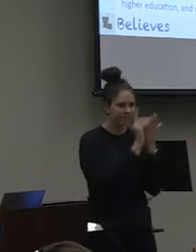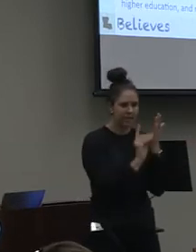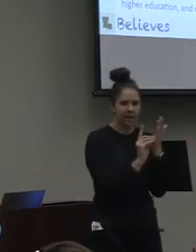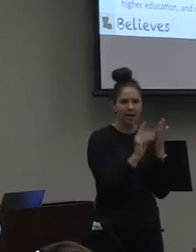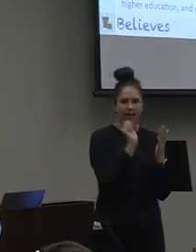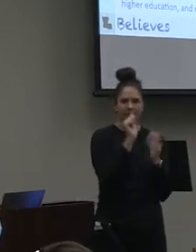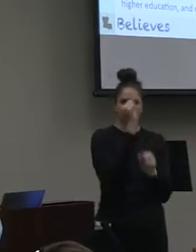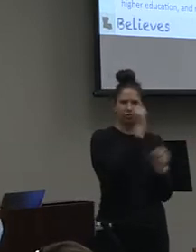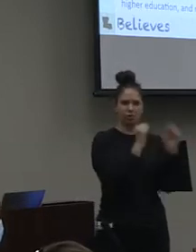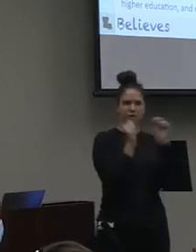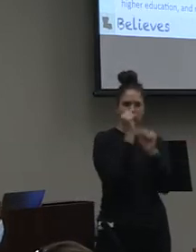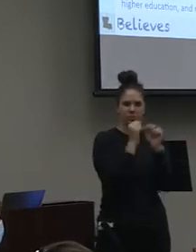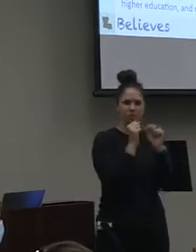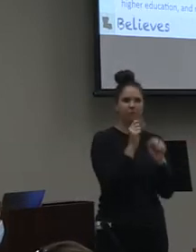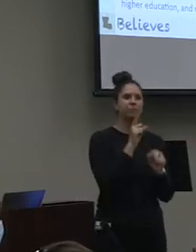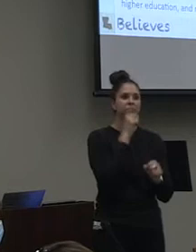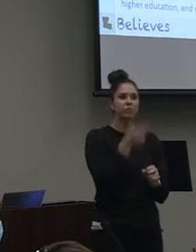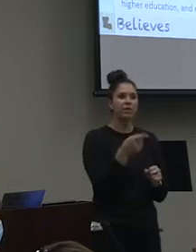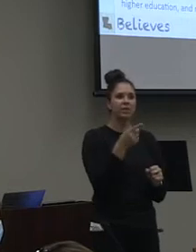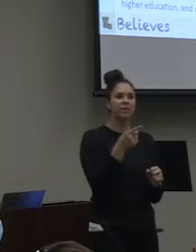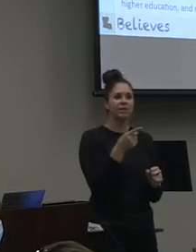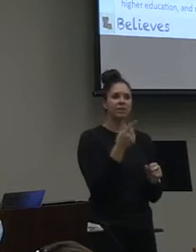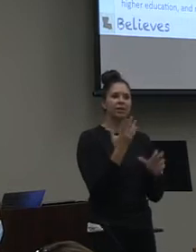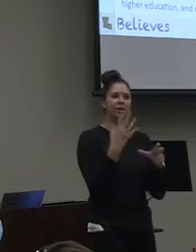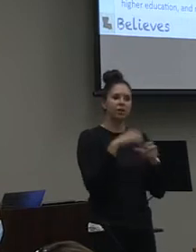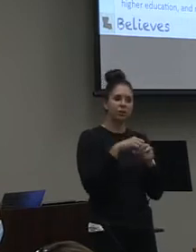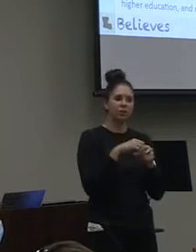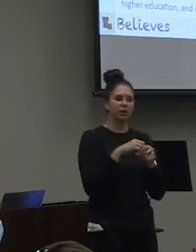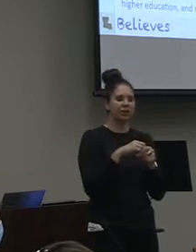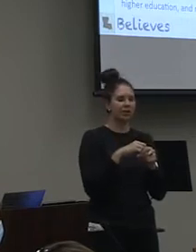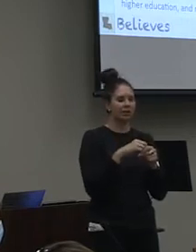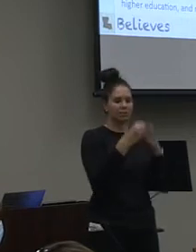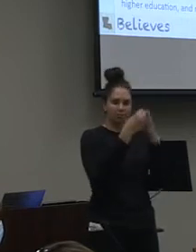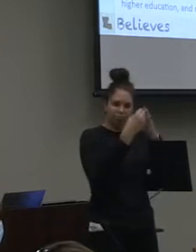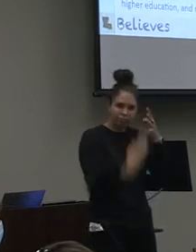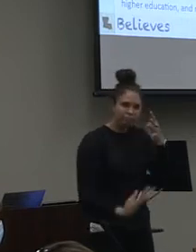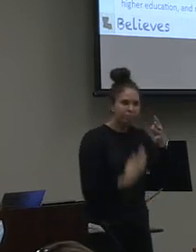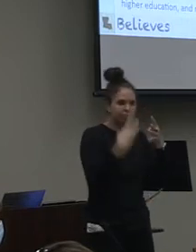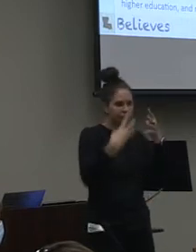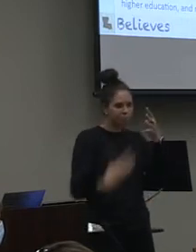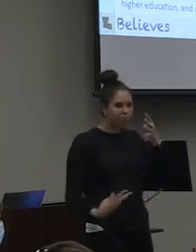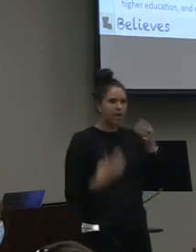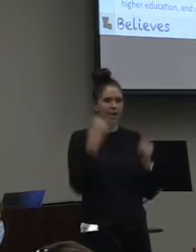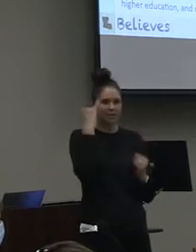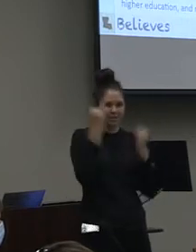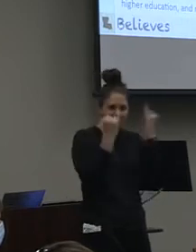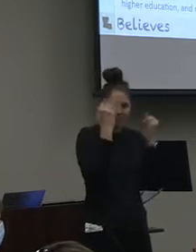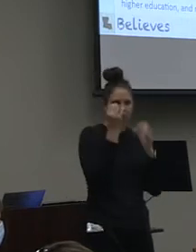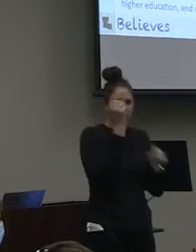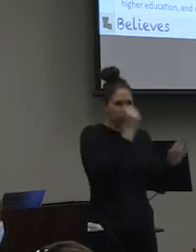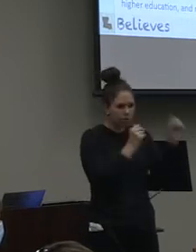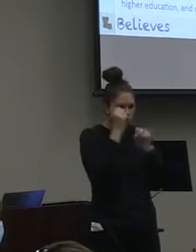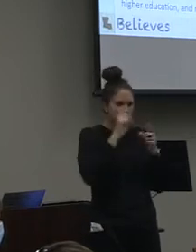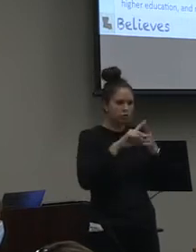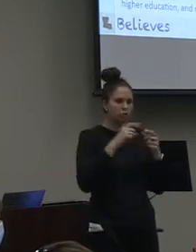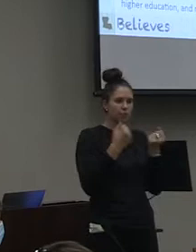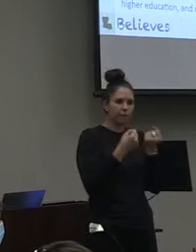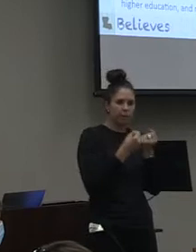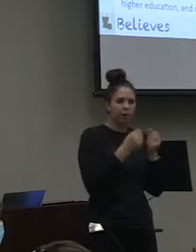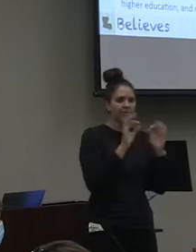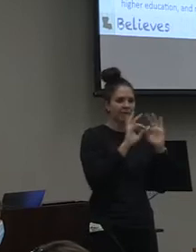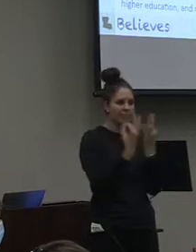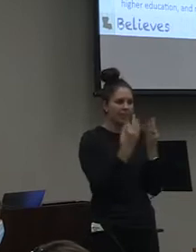a strategy that really included an exhaustive list of ideas and strategies to promote family